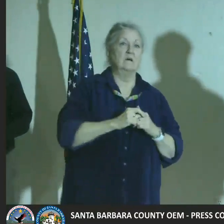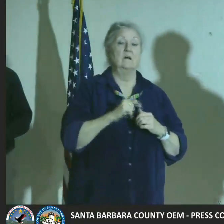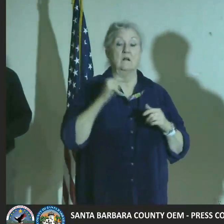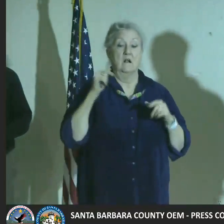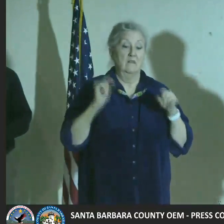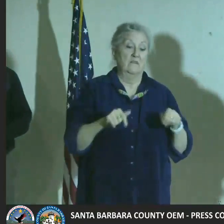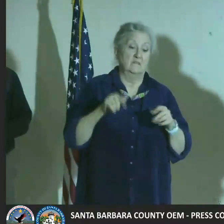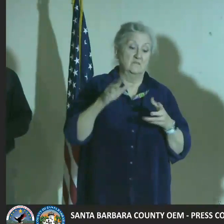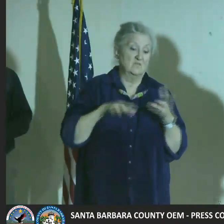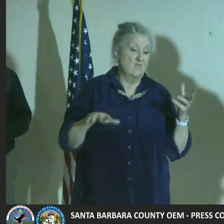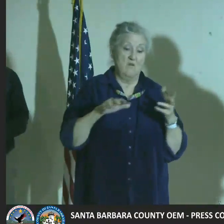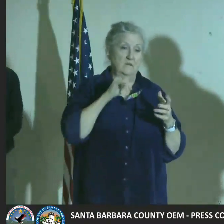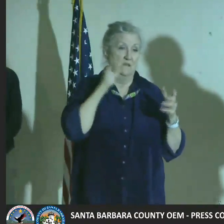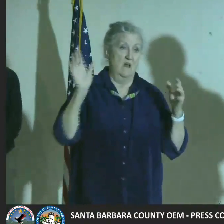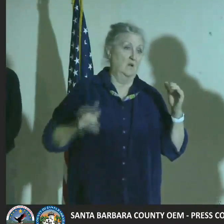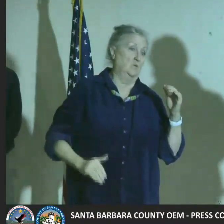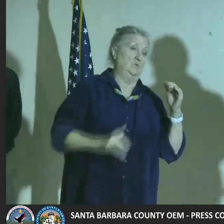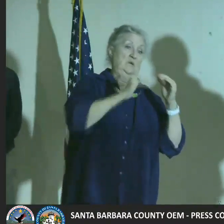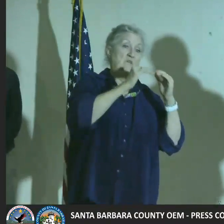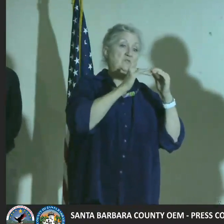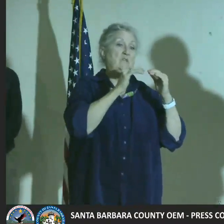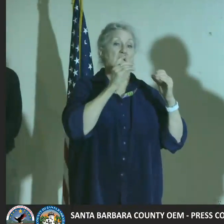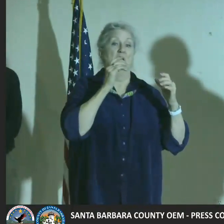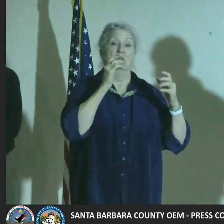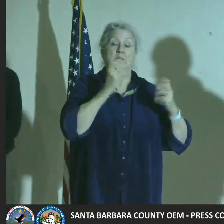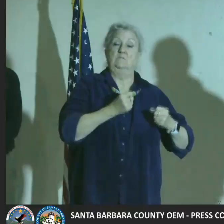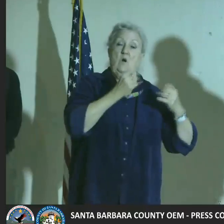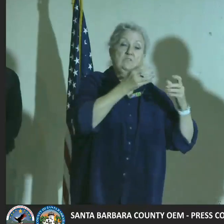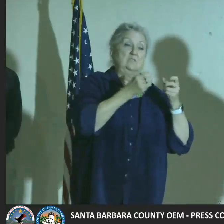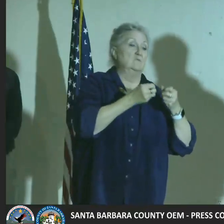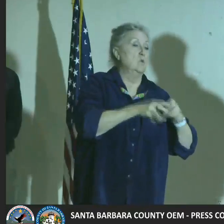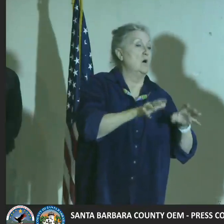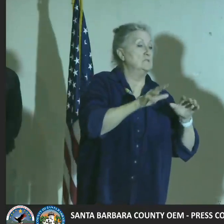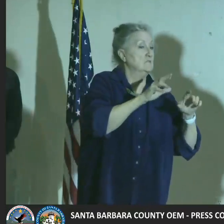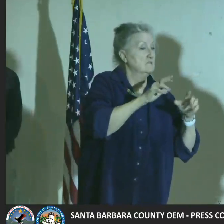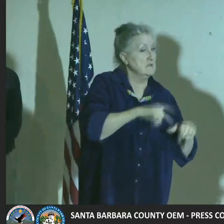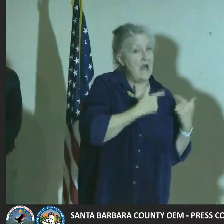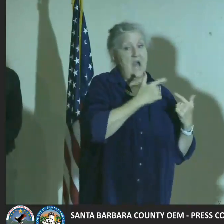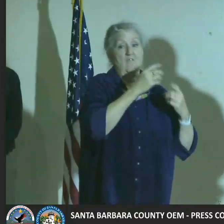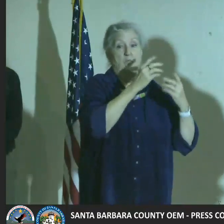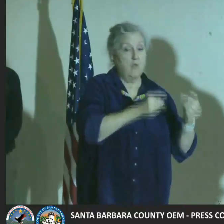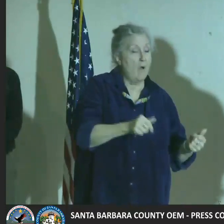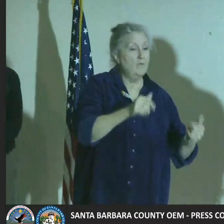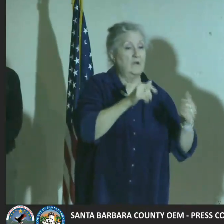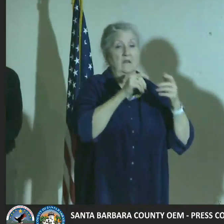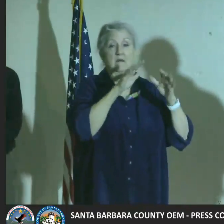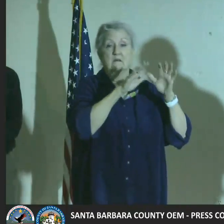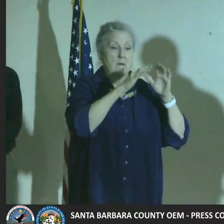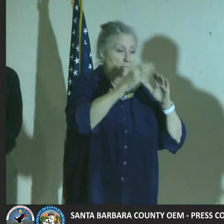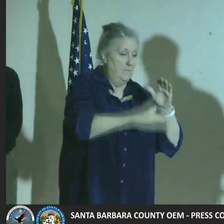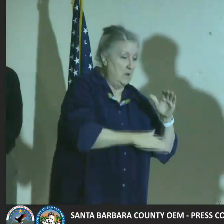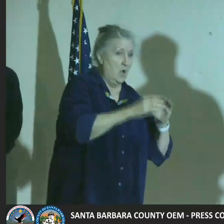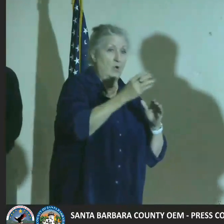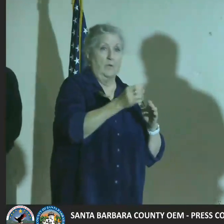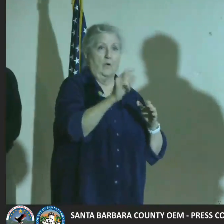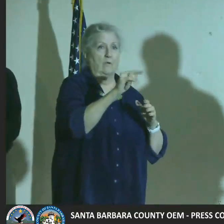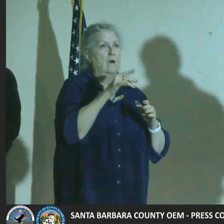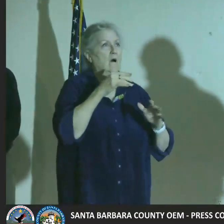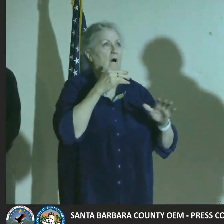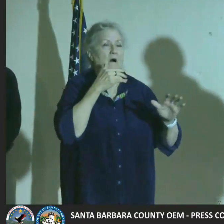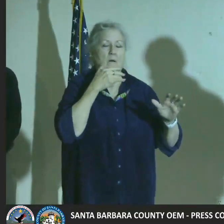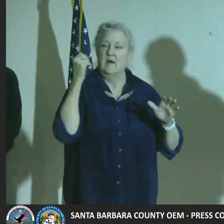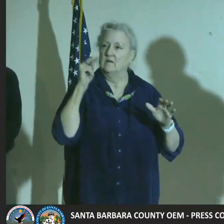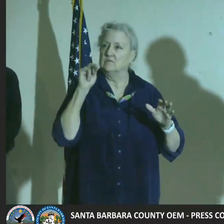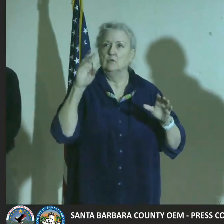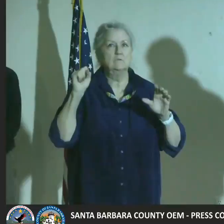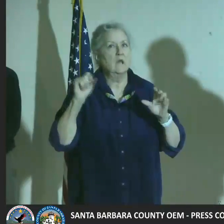debris flows and possibly cause loss of life and property in areas below the burn areas is the best news that we can